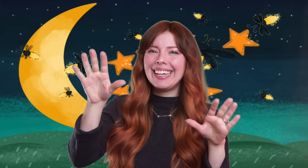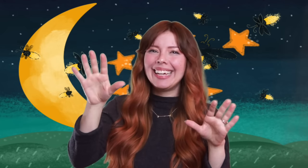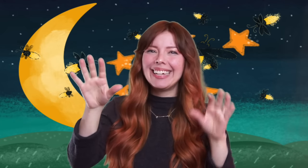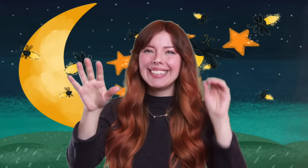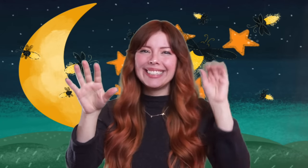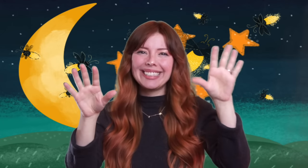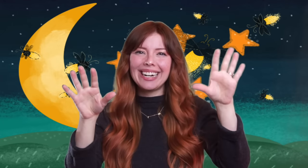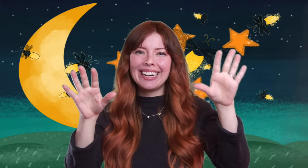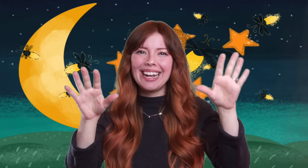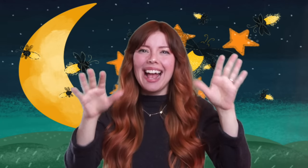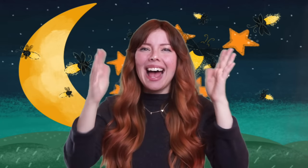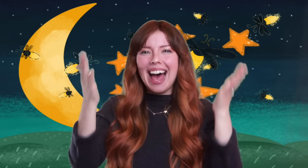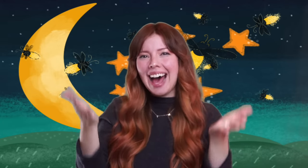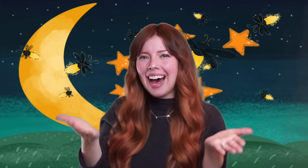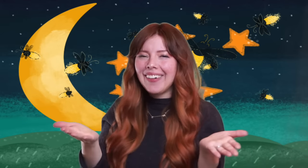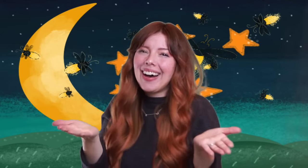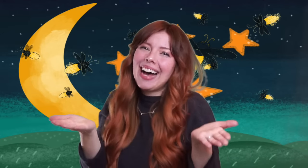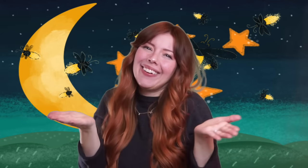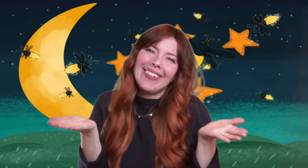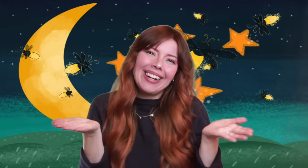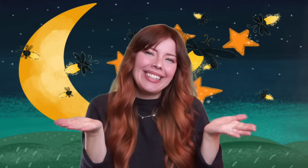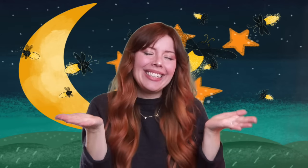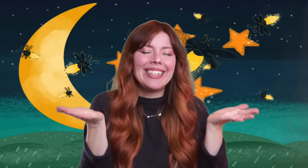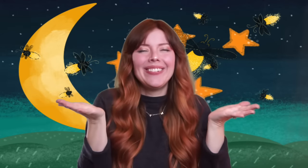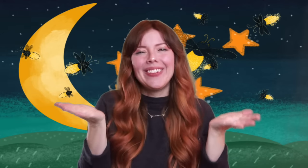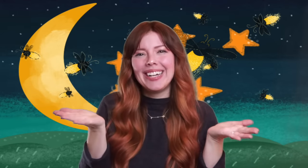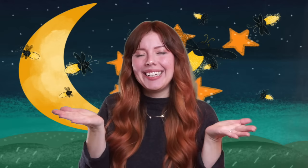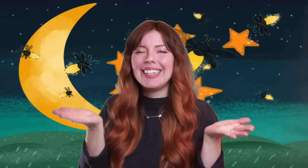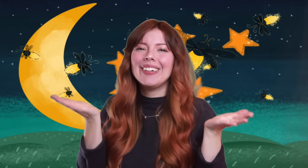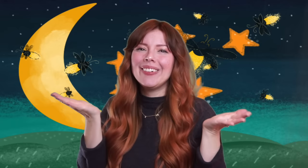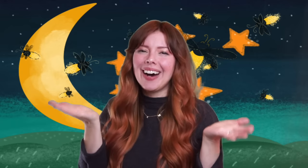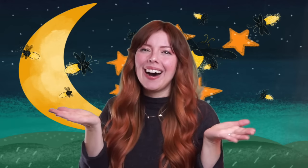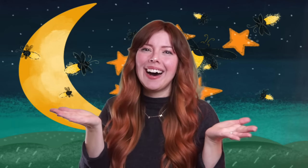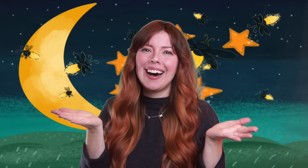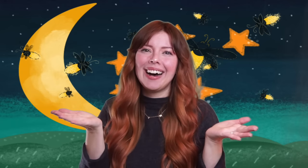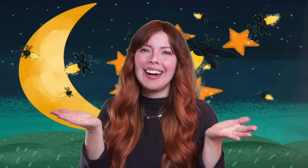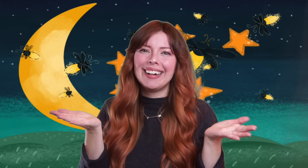little star, how I wonder what you are.